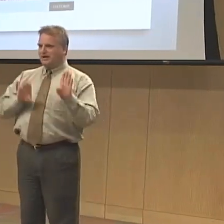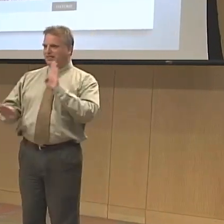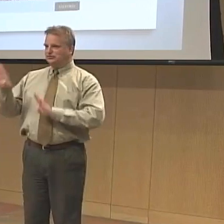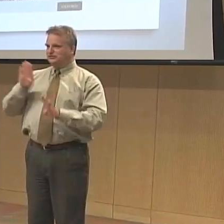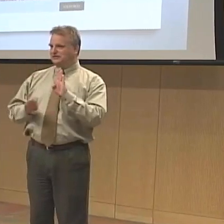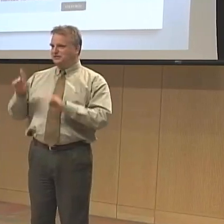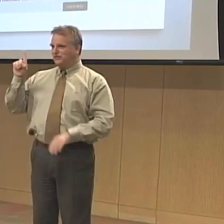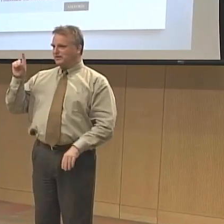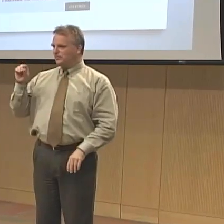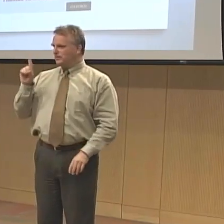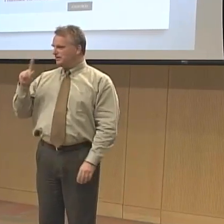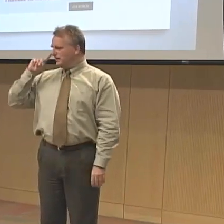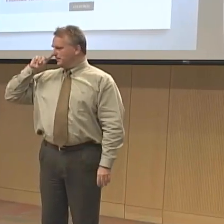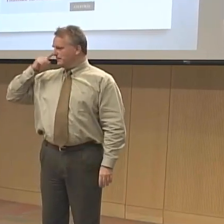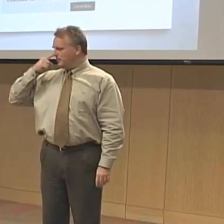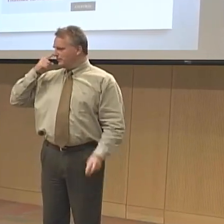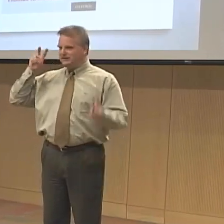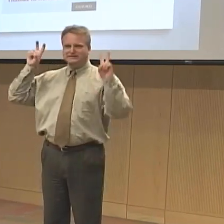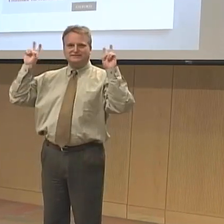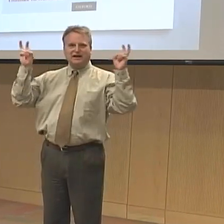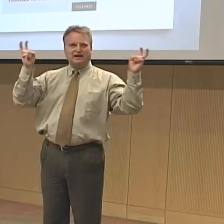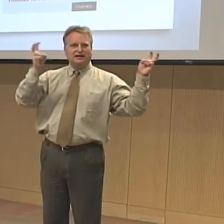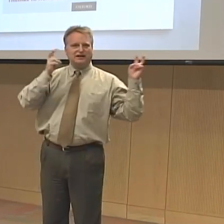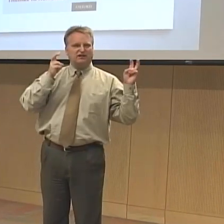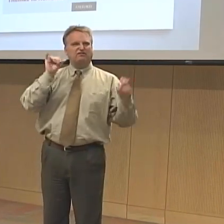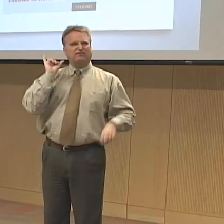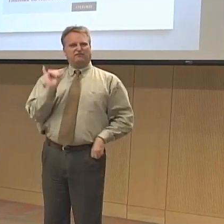Biology 101, all have boring titles.